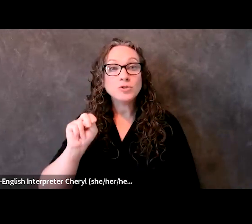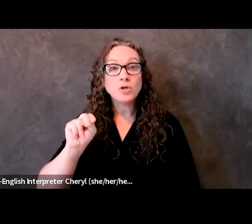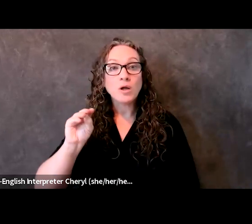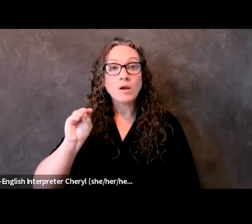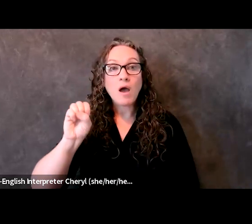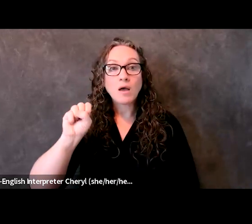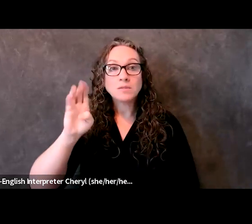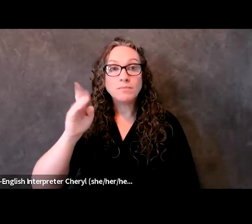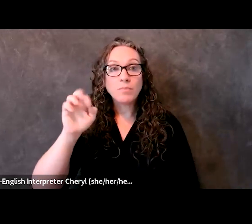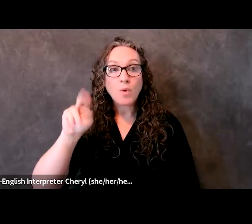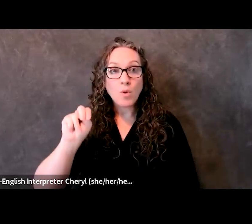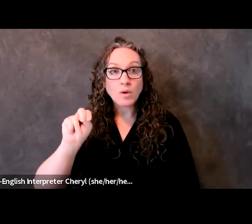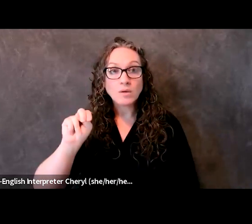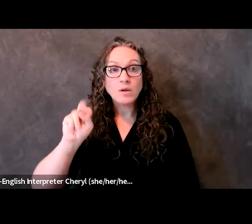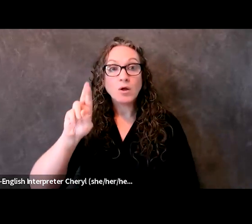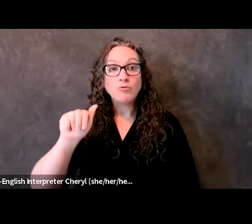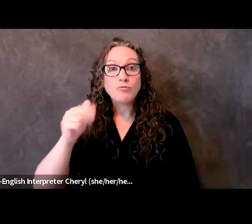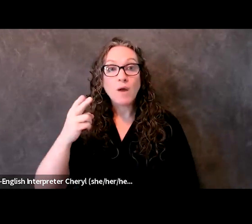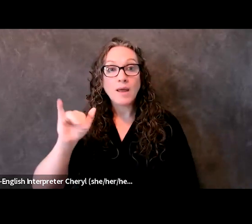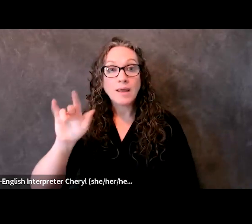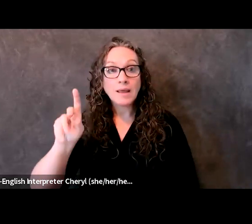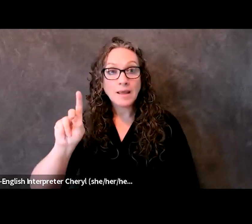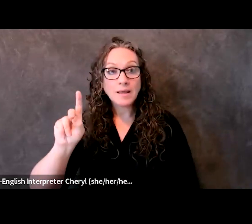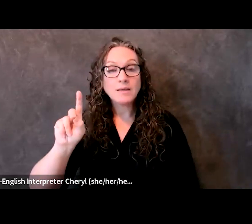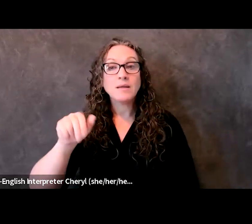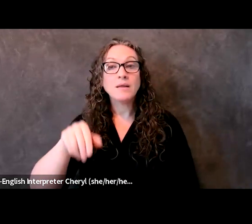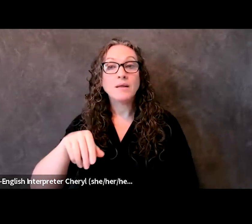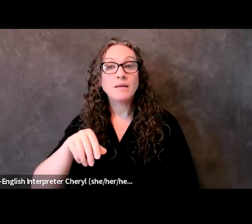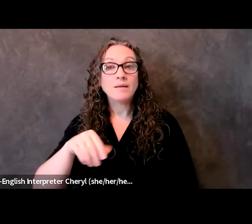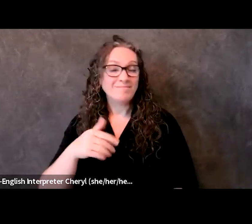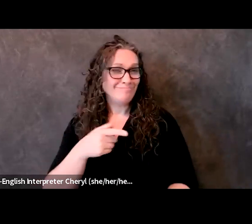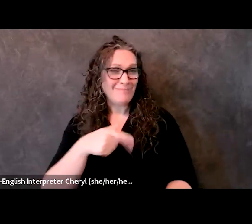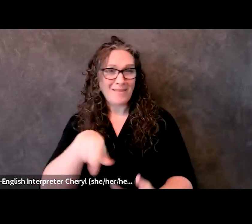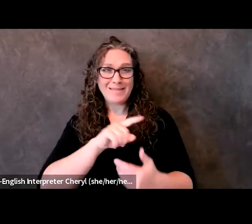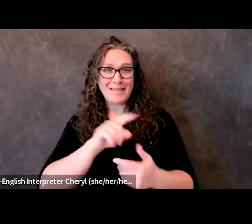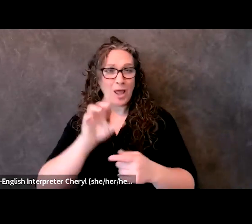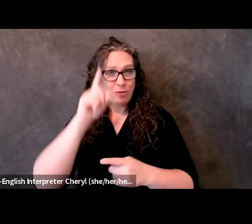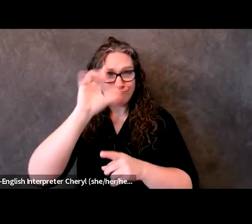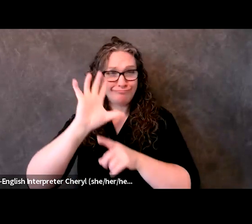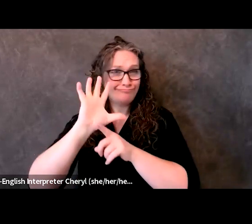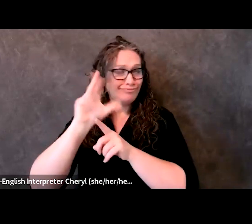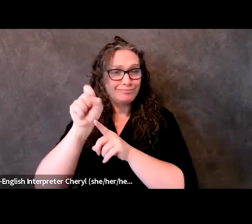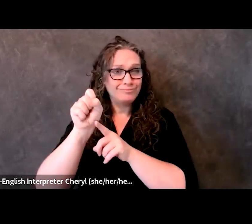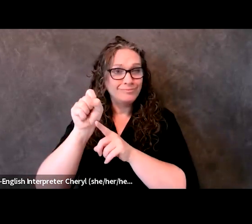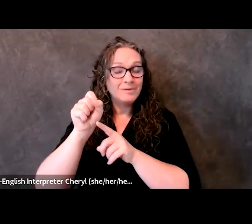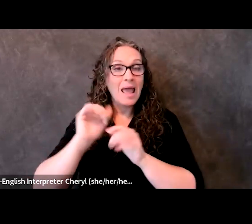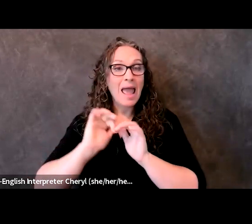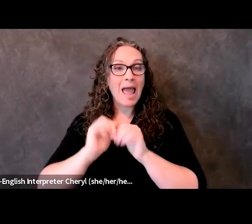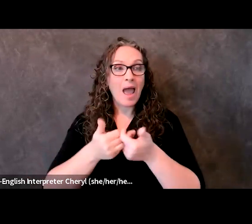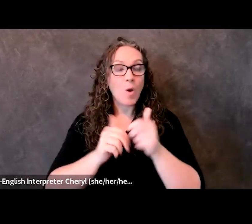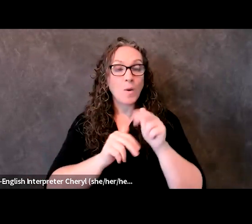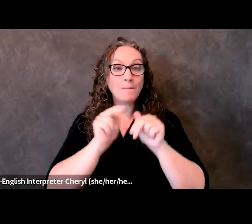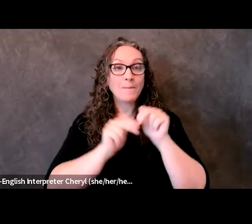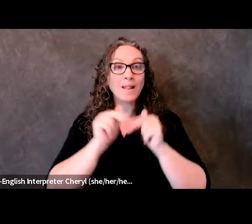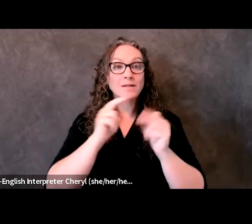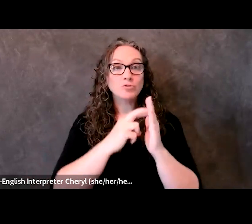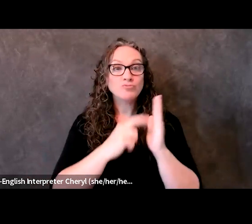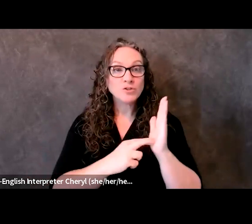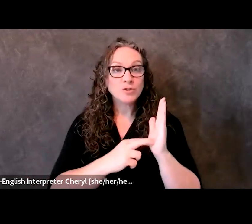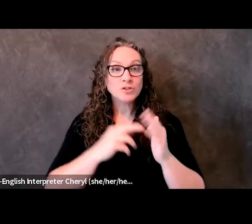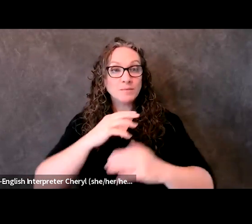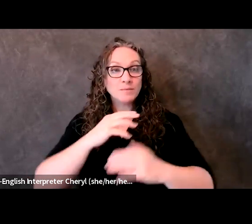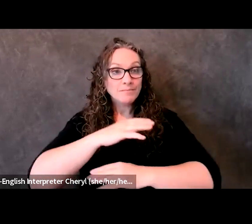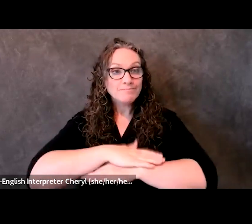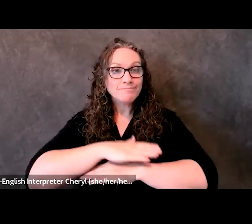Raid Tesfagi, Tim Mann, they've been wizards at building the registration platforms, developing the online